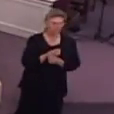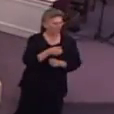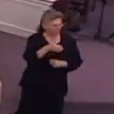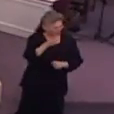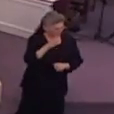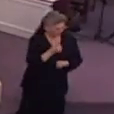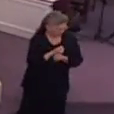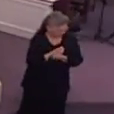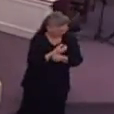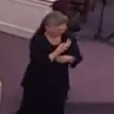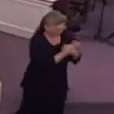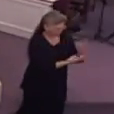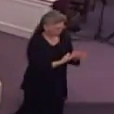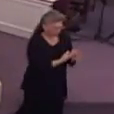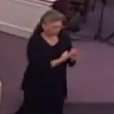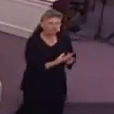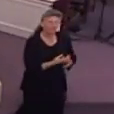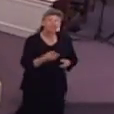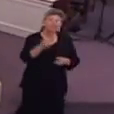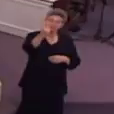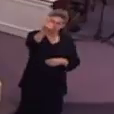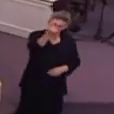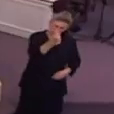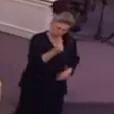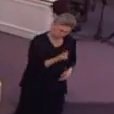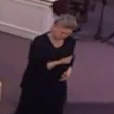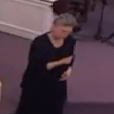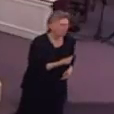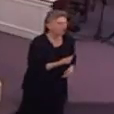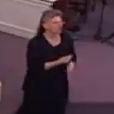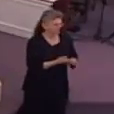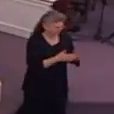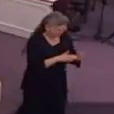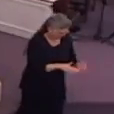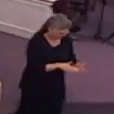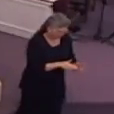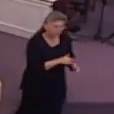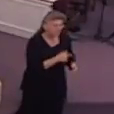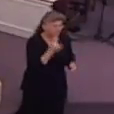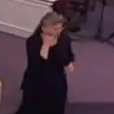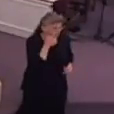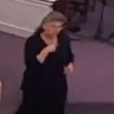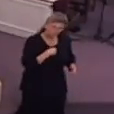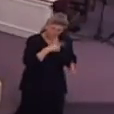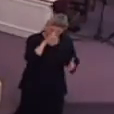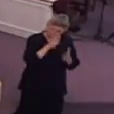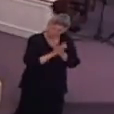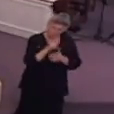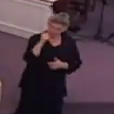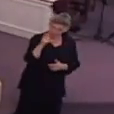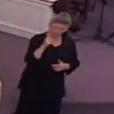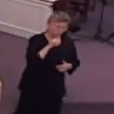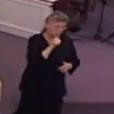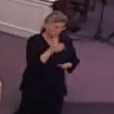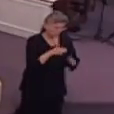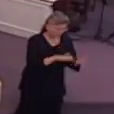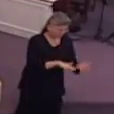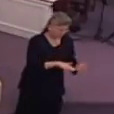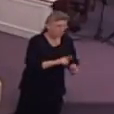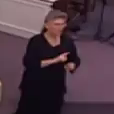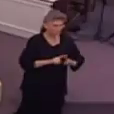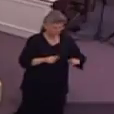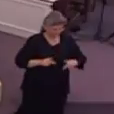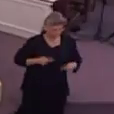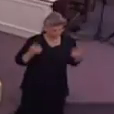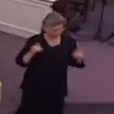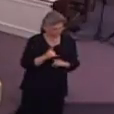world that He gave His only begotten Son, that whosoever believeth in Him should not perish, but have everlasting life. Amen. He had a hope for